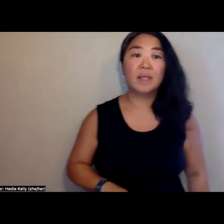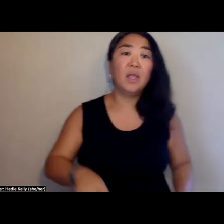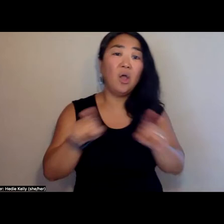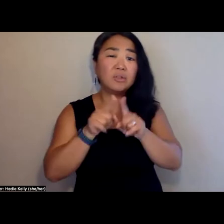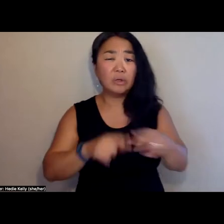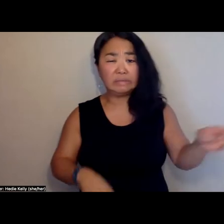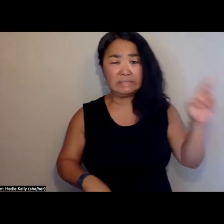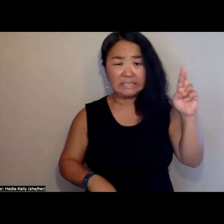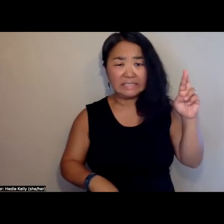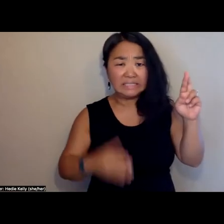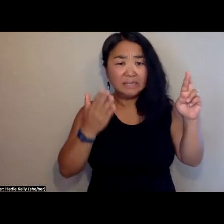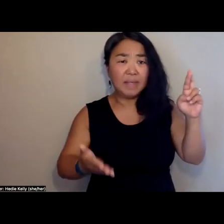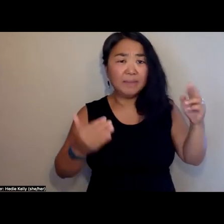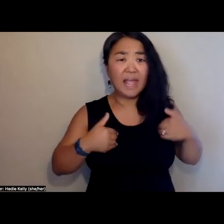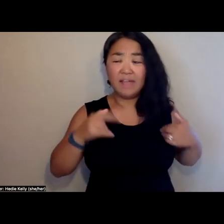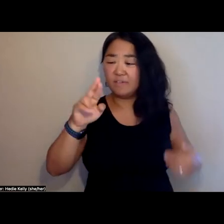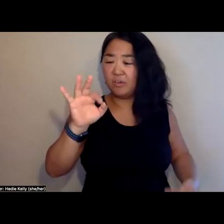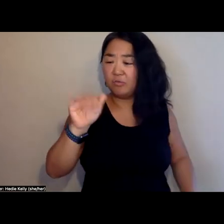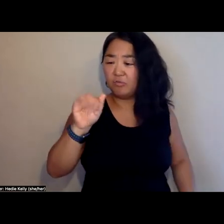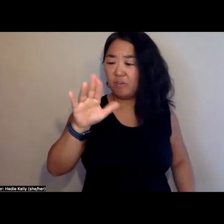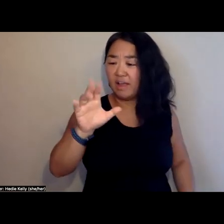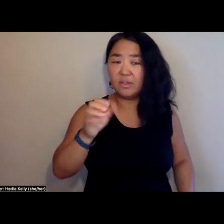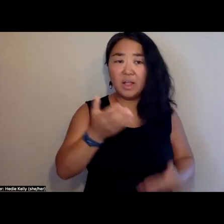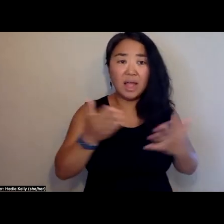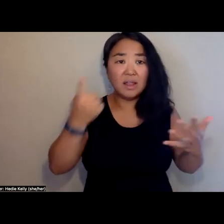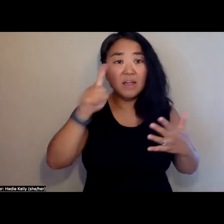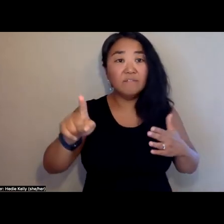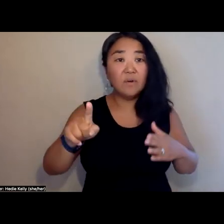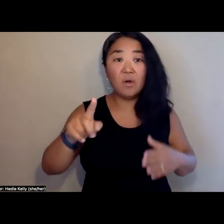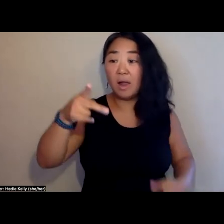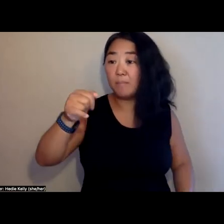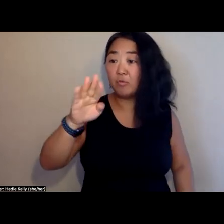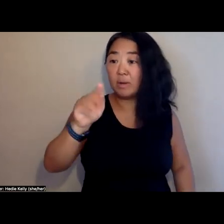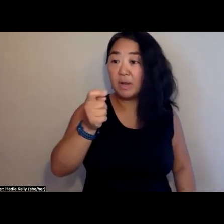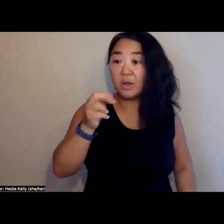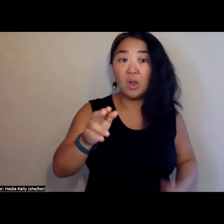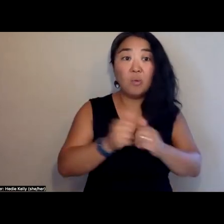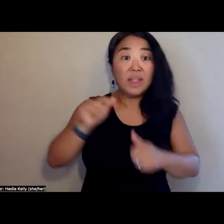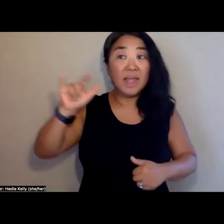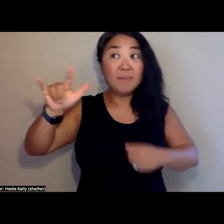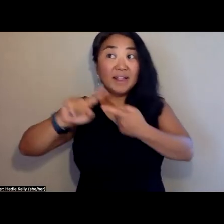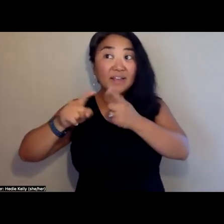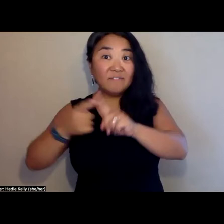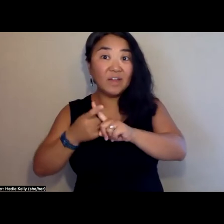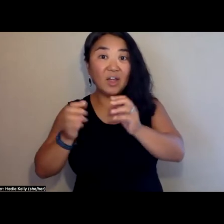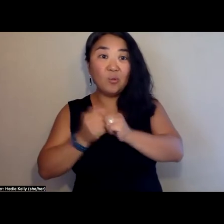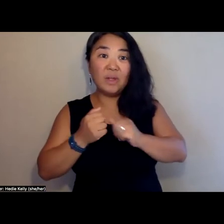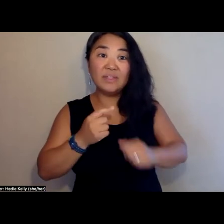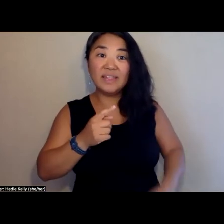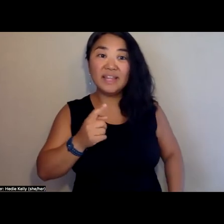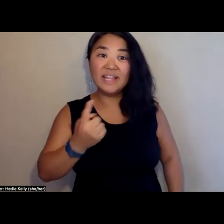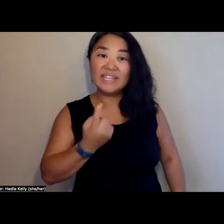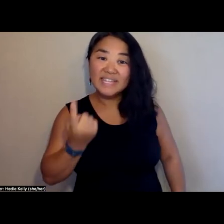crossed, we might also have a raffle item for a perimeter flight, courtesy of a pilot friend of ours in a single prop